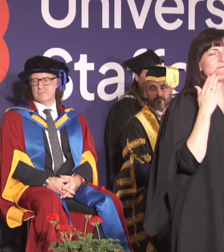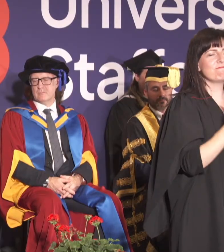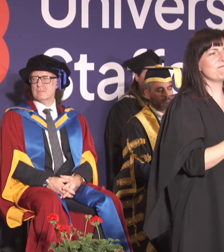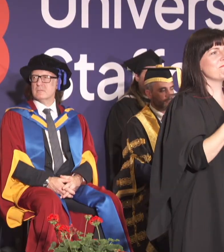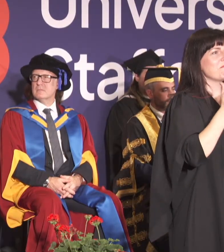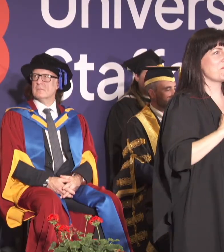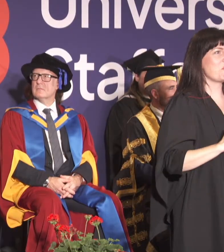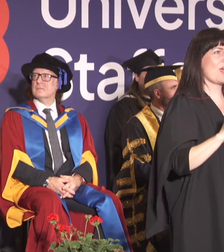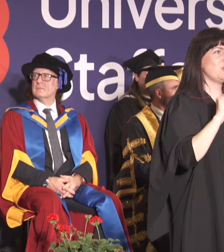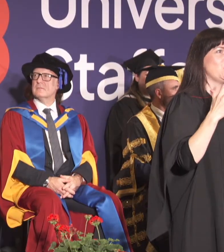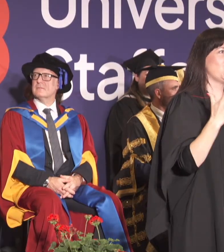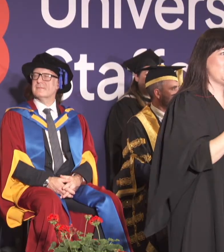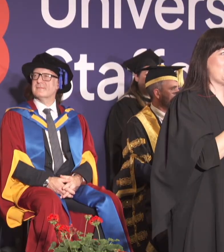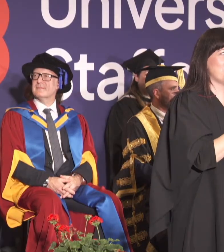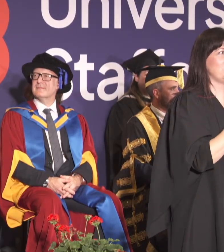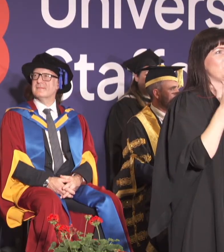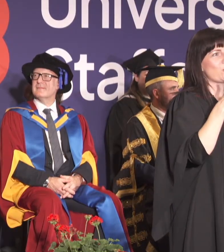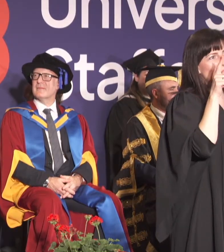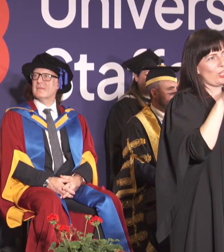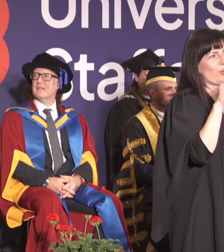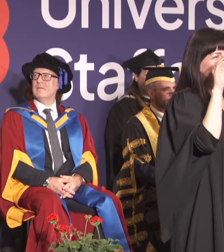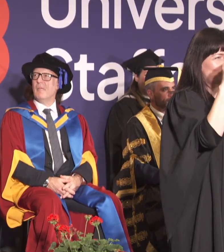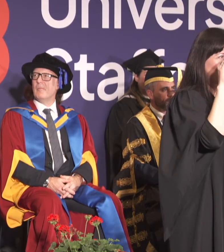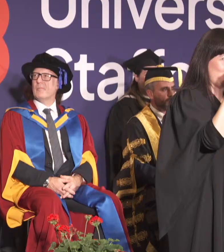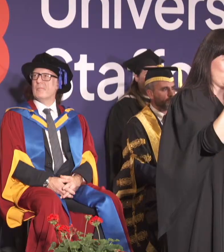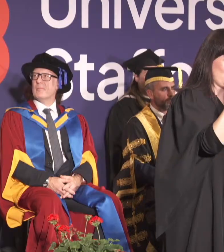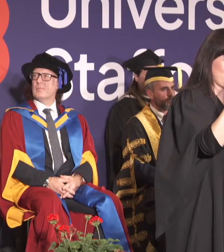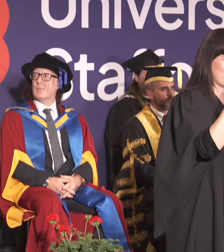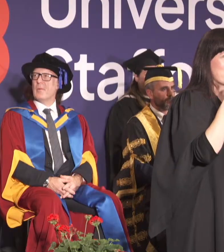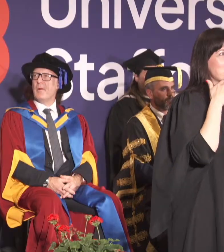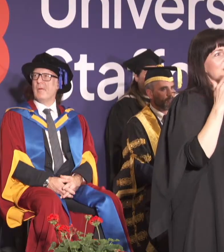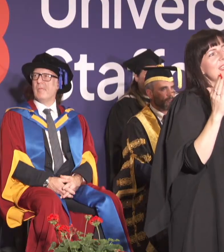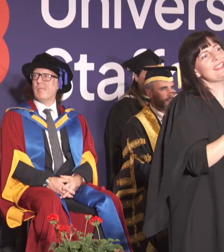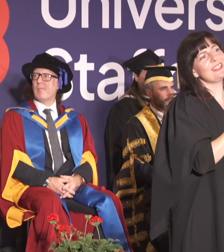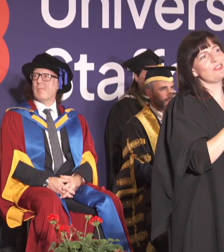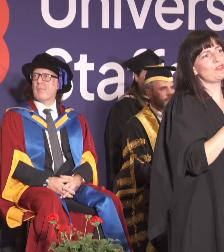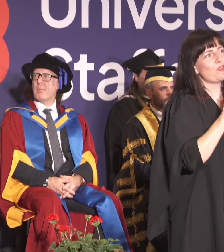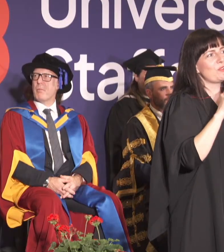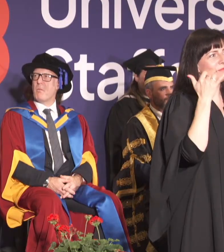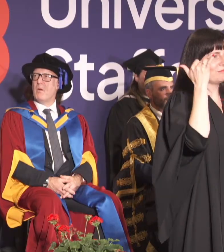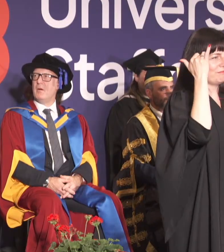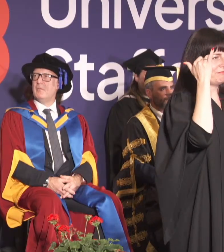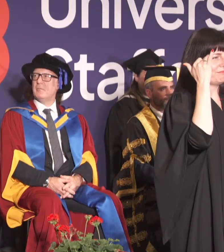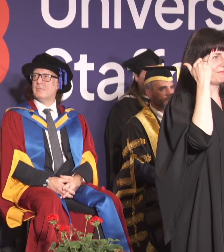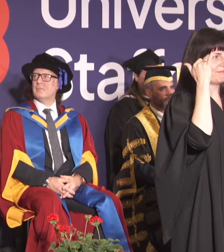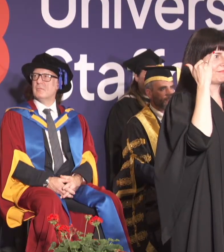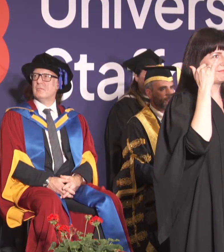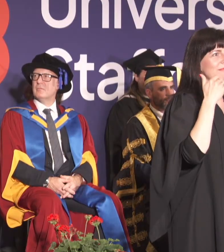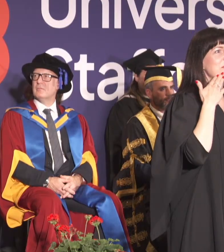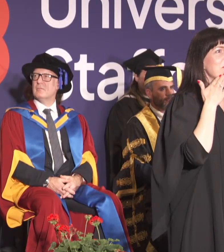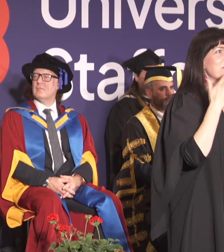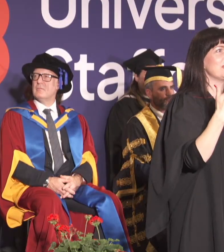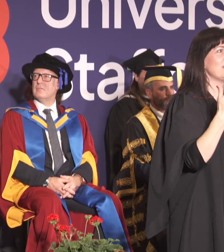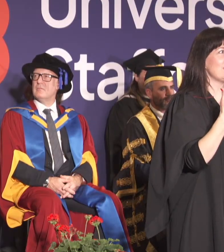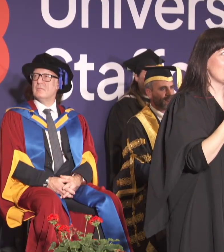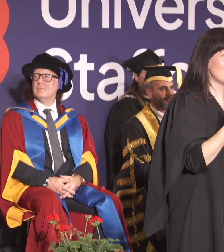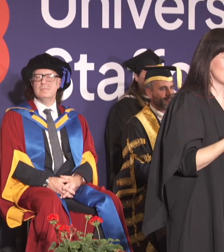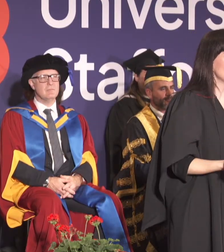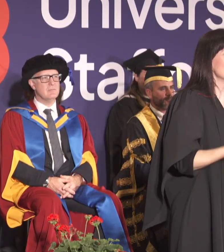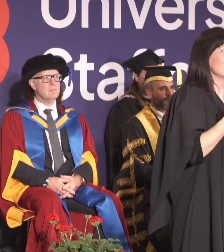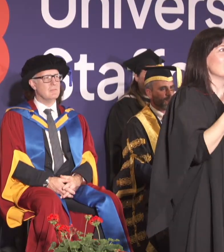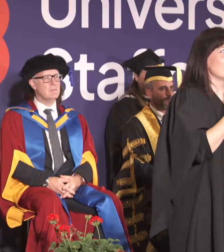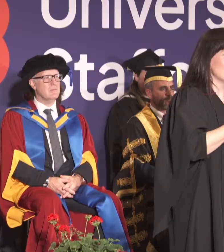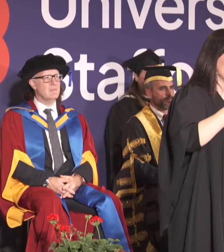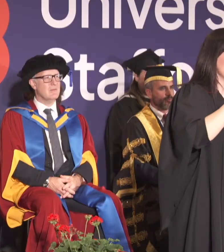achieved, and we wish you all the best for the future. Please enjoy your celebrations. Please be upstanding if you're